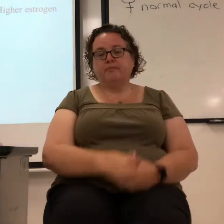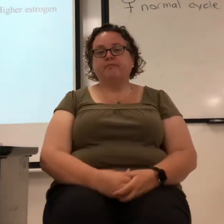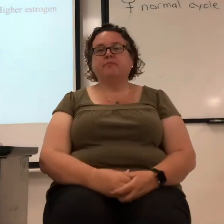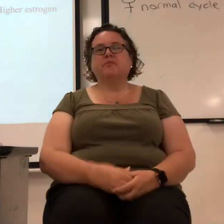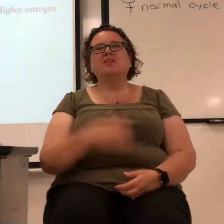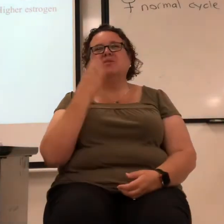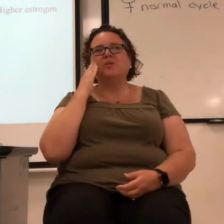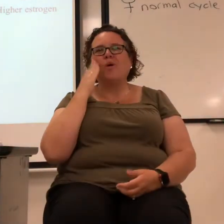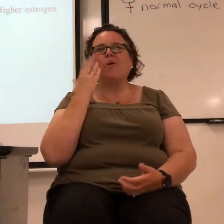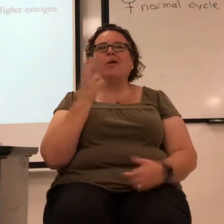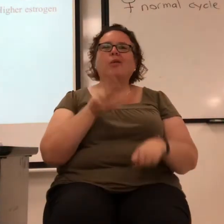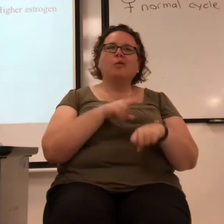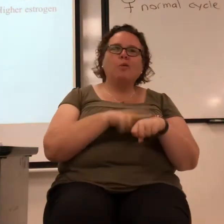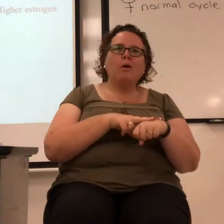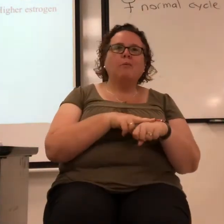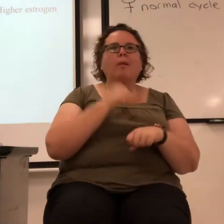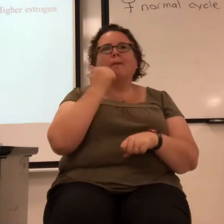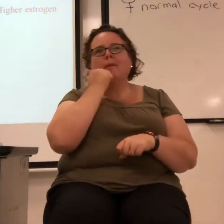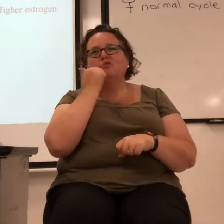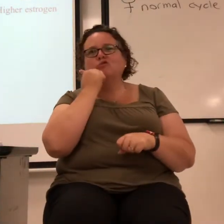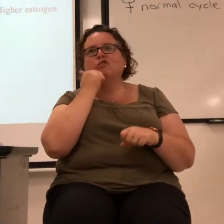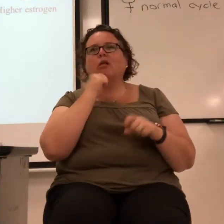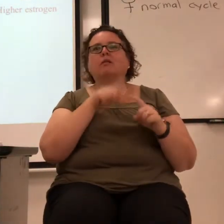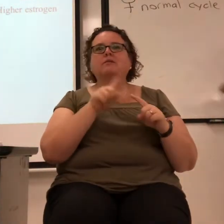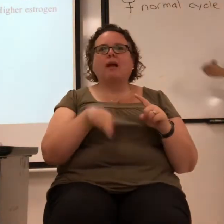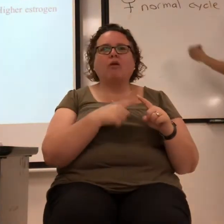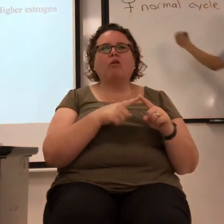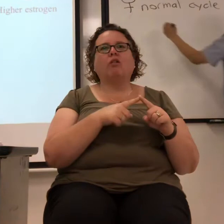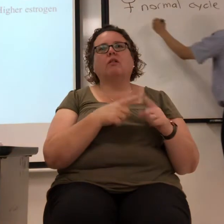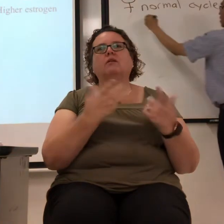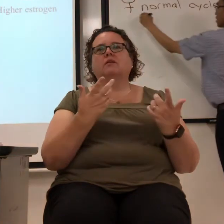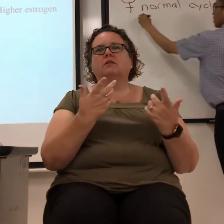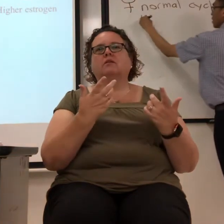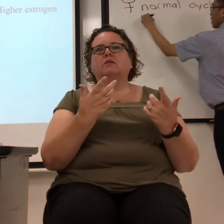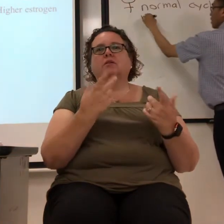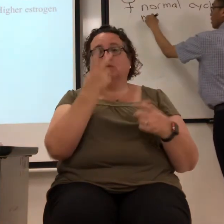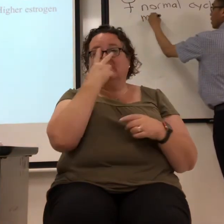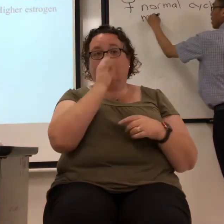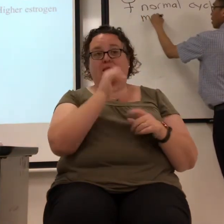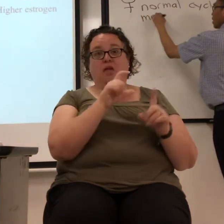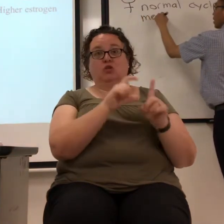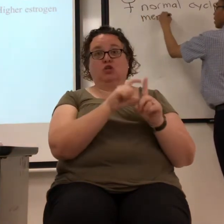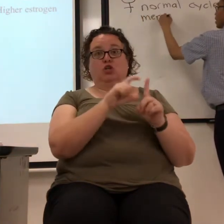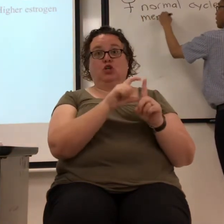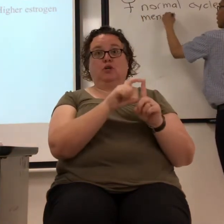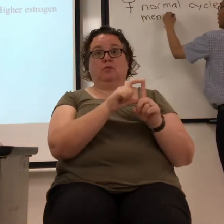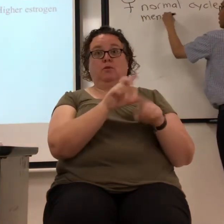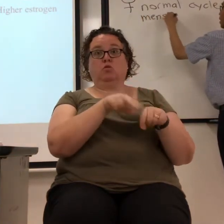You know, the normal menstrual cycle. Whenever you hear that term,